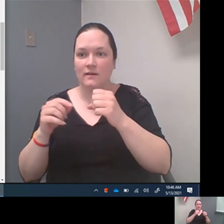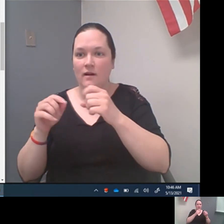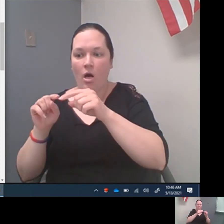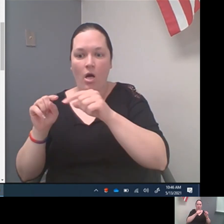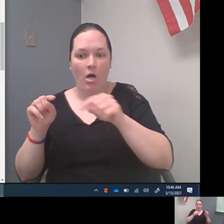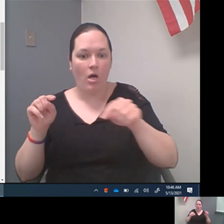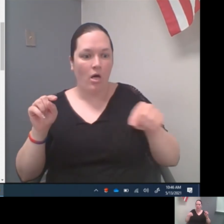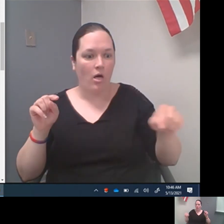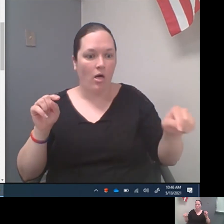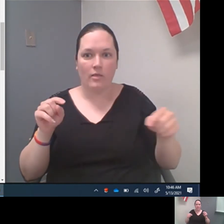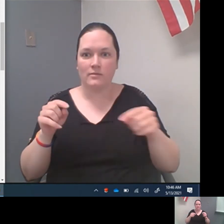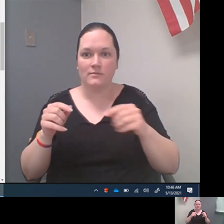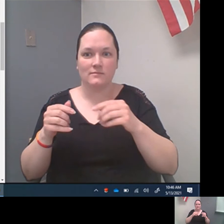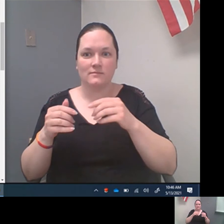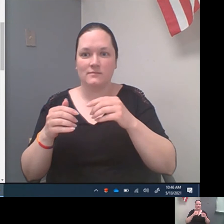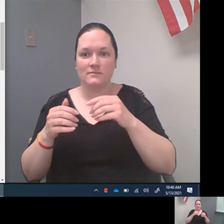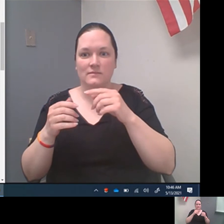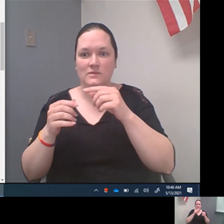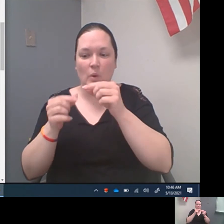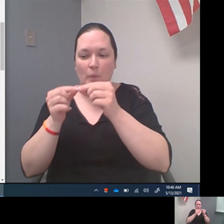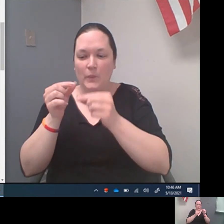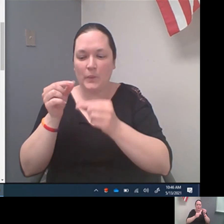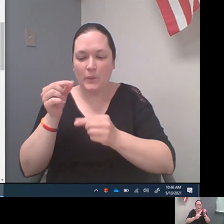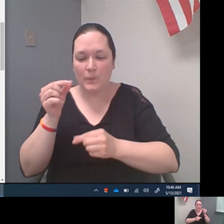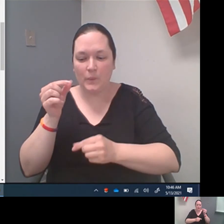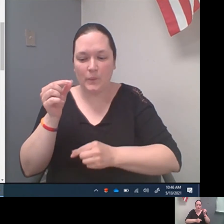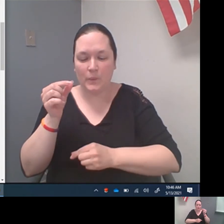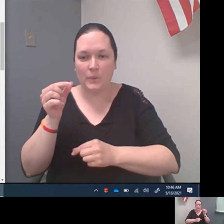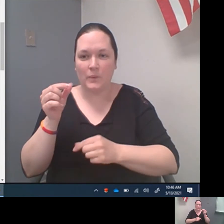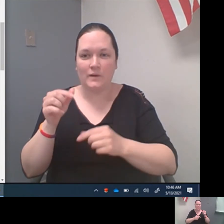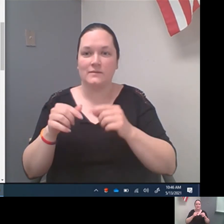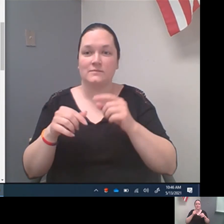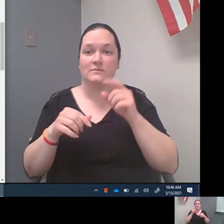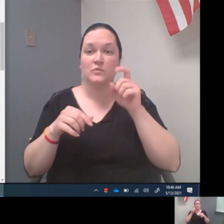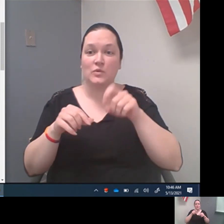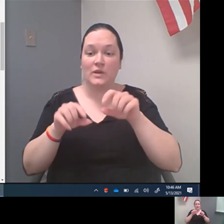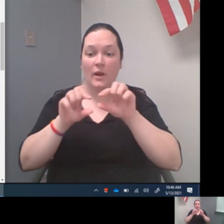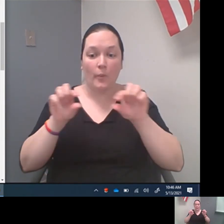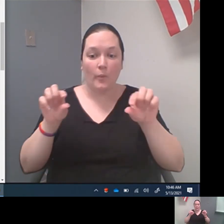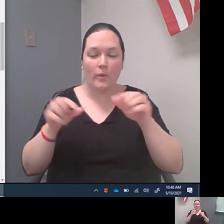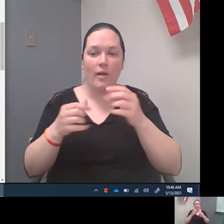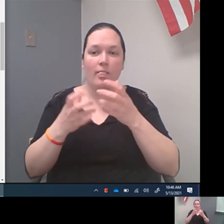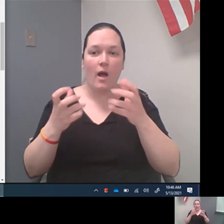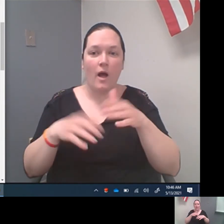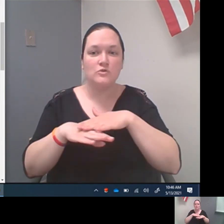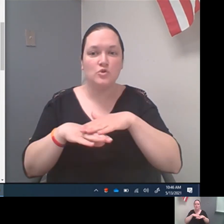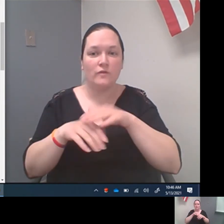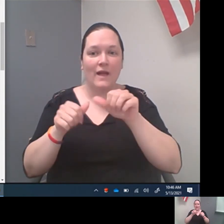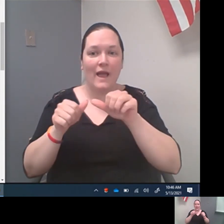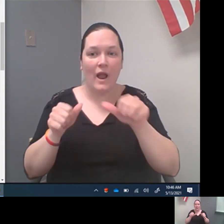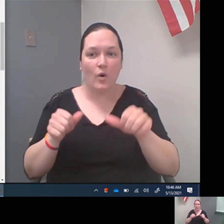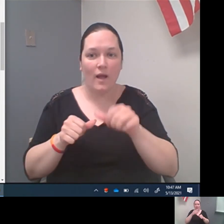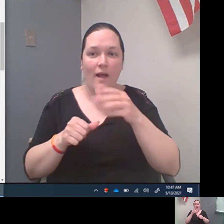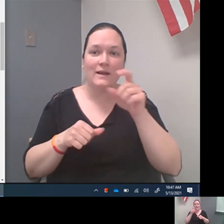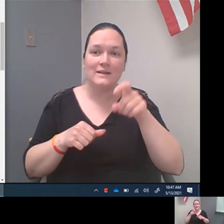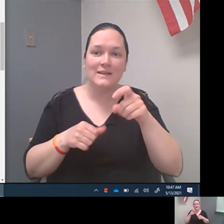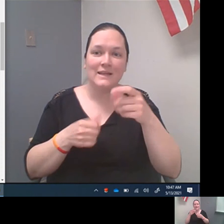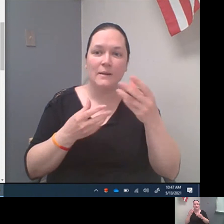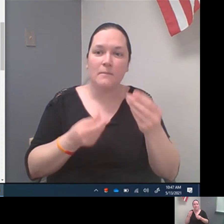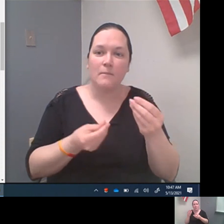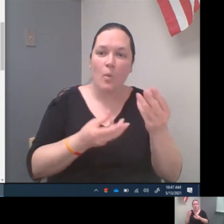of cells. And so you have to have a huge surface area is one thing you need, and then it has to be moist is another thing you